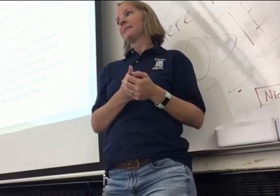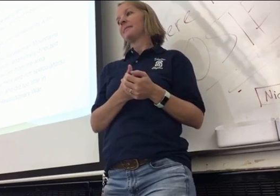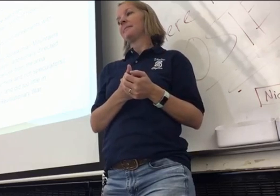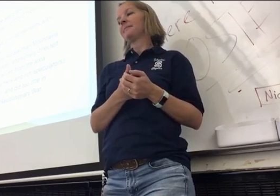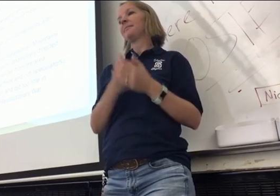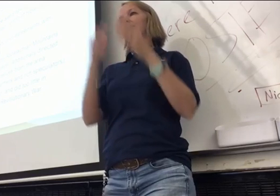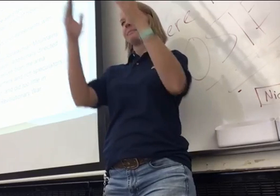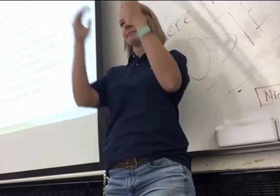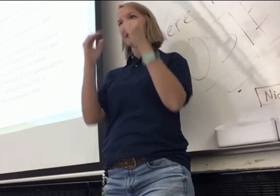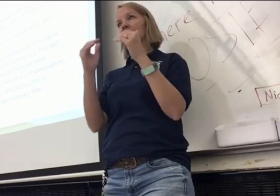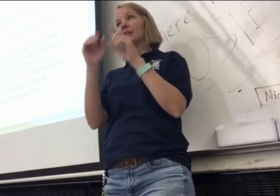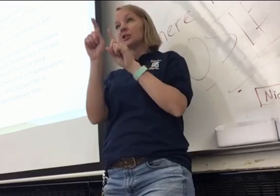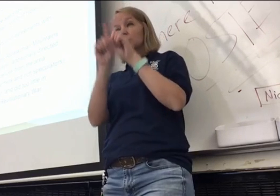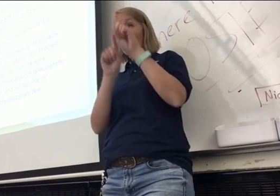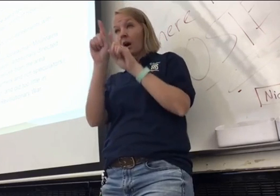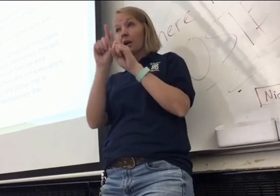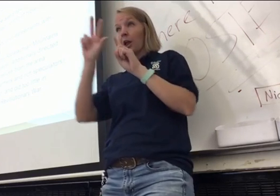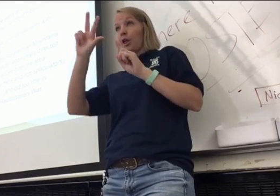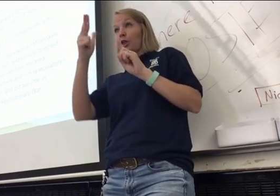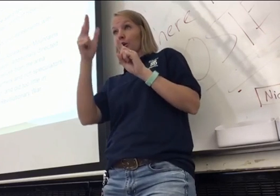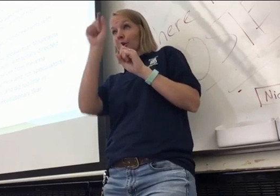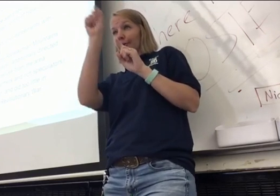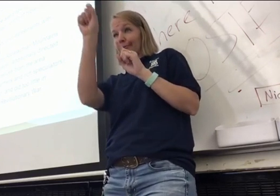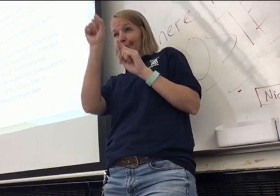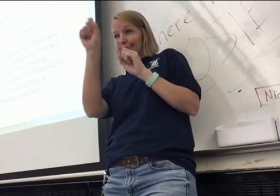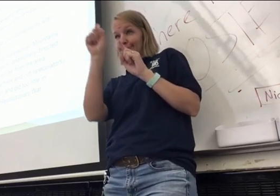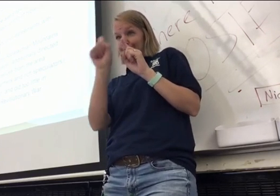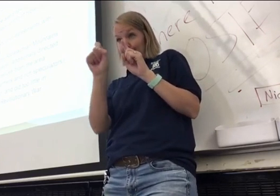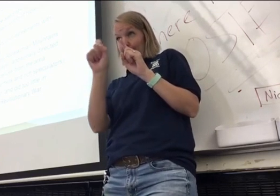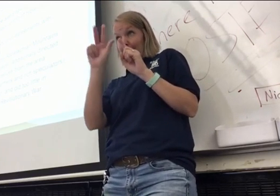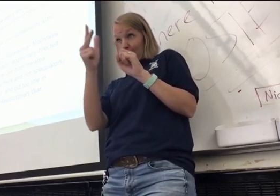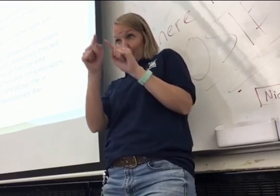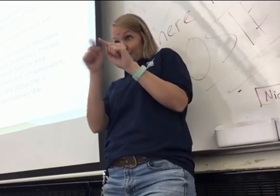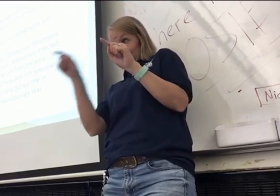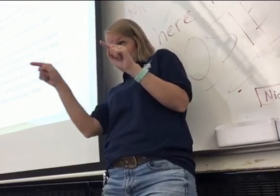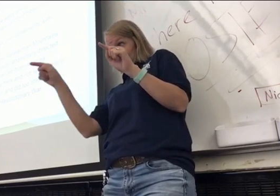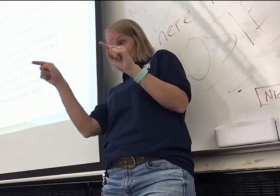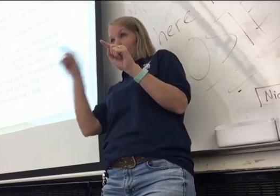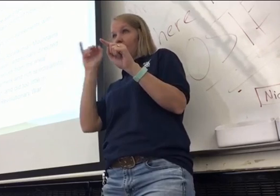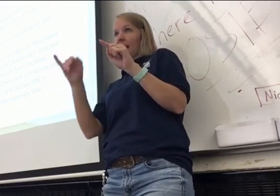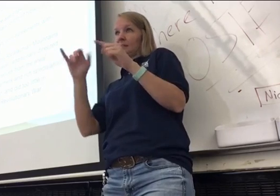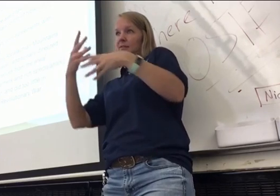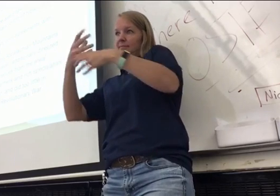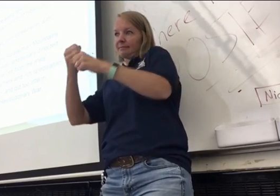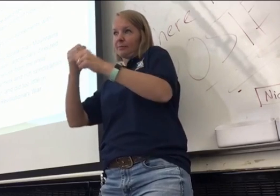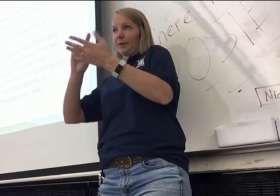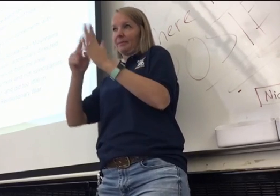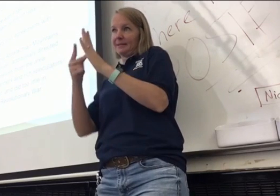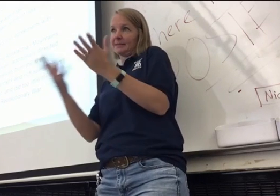You're going to star the third bullet, because that is the definition of this.